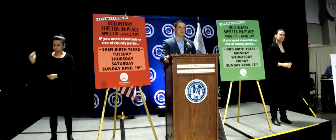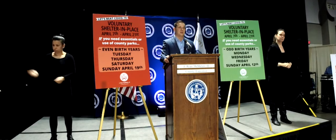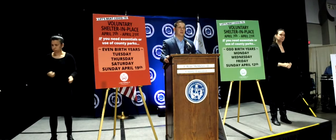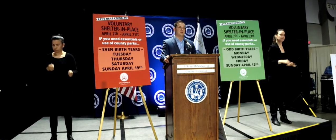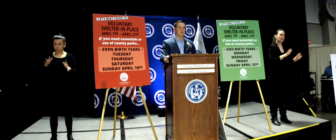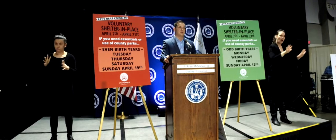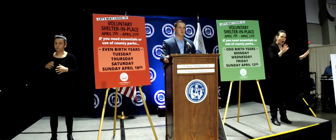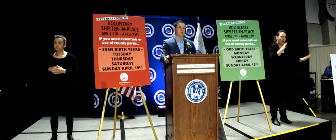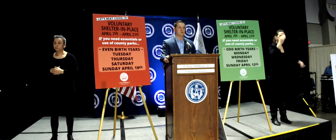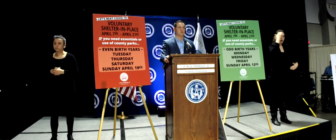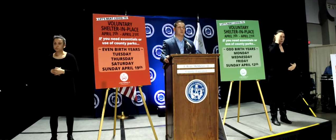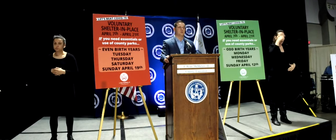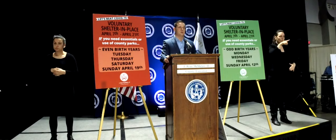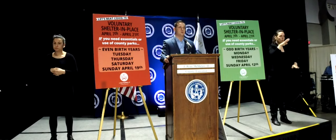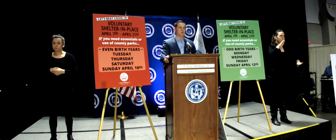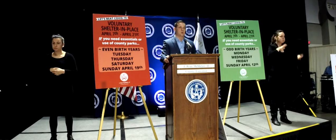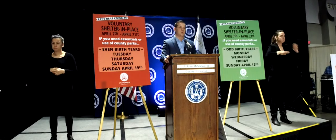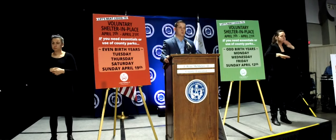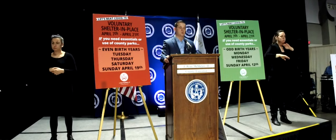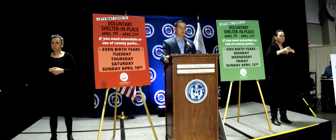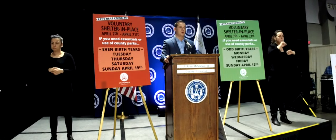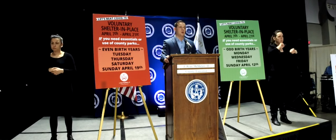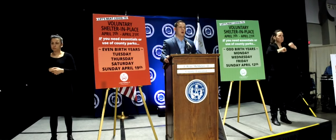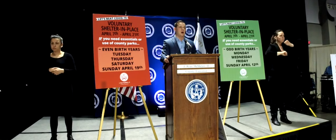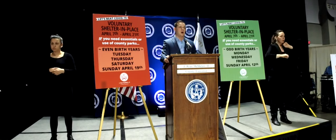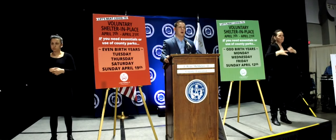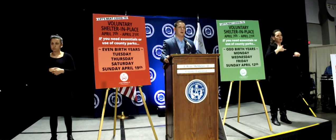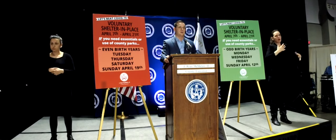apologize for the inconvenience, mostly to the business owners,